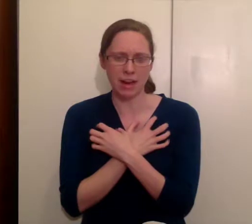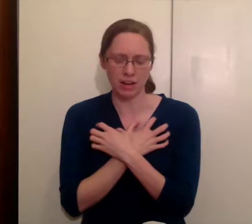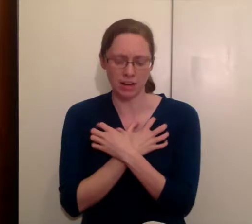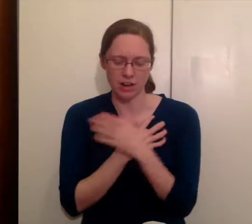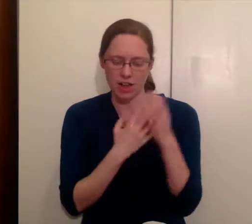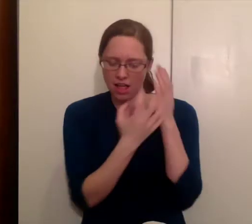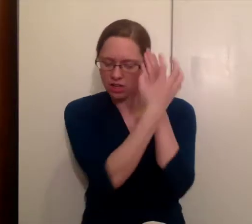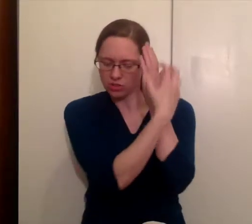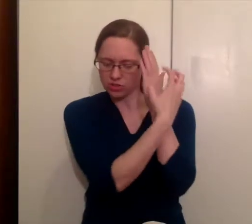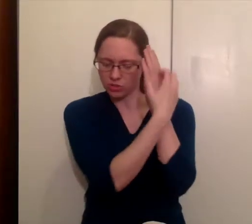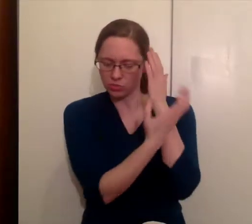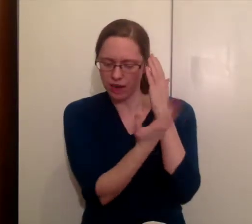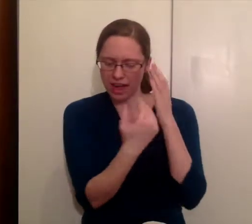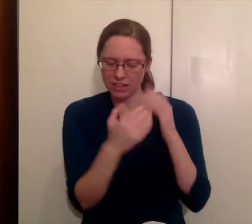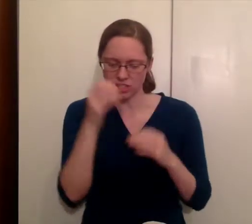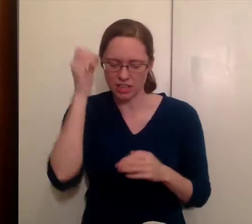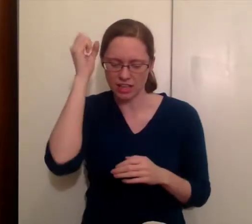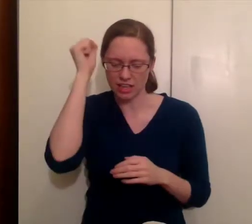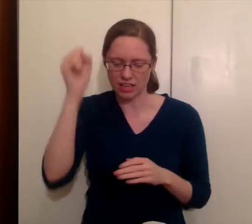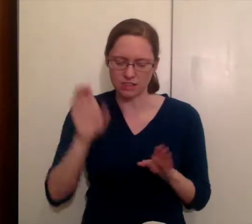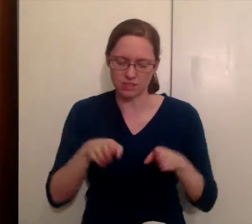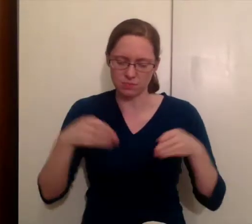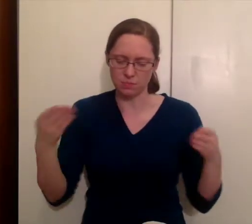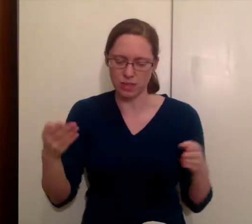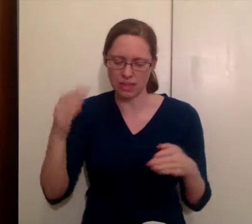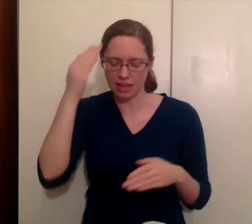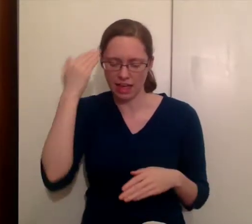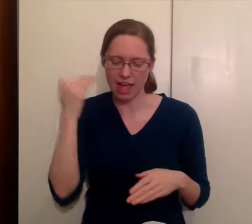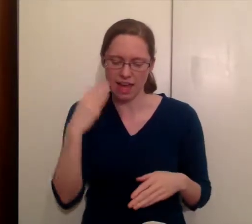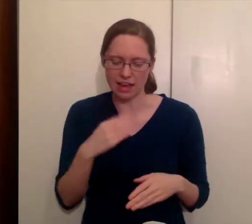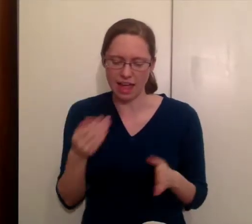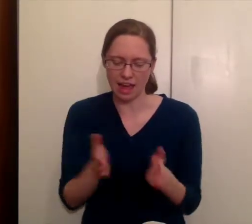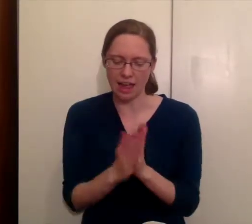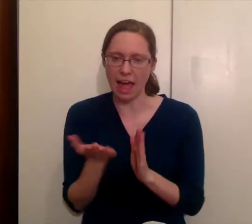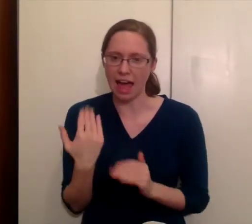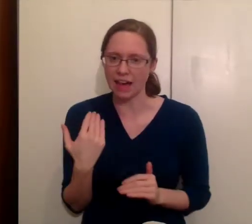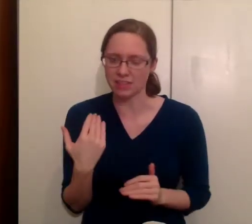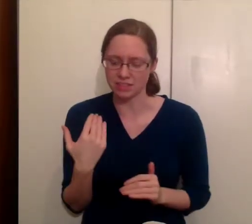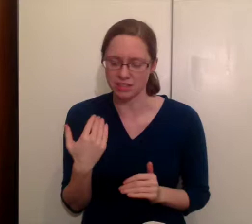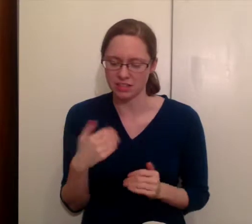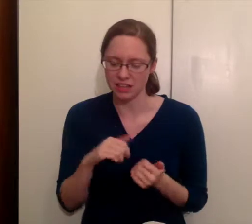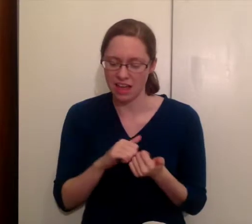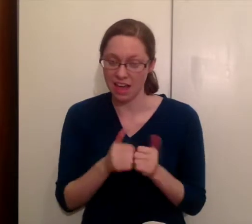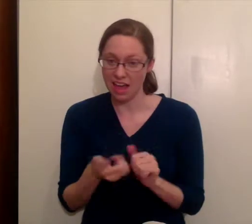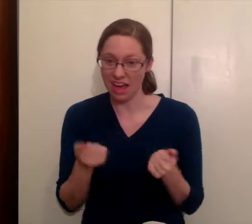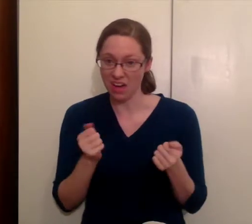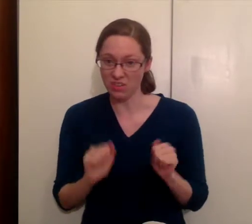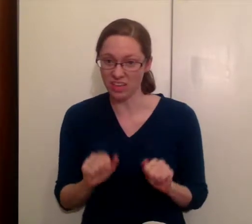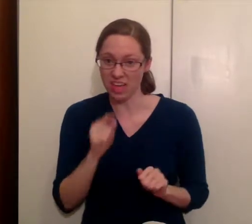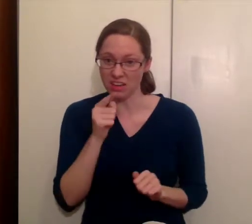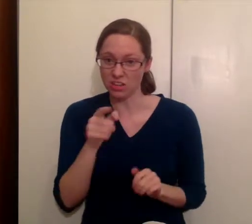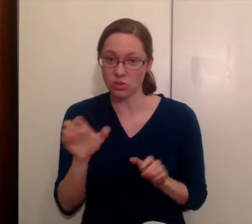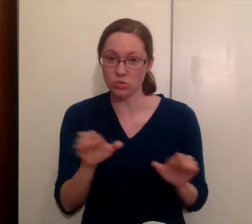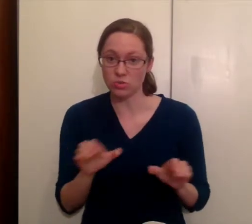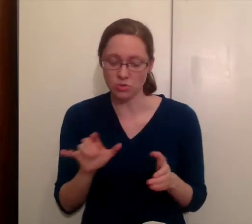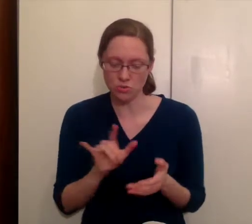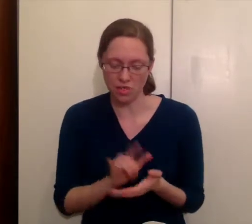Bear scratched his big head and asked, "How can you do